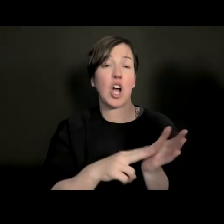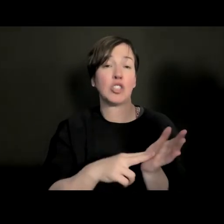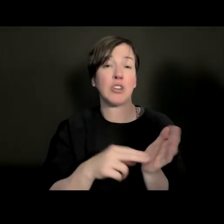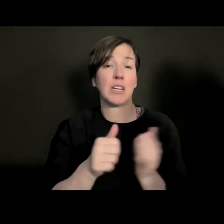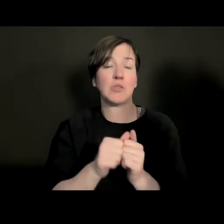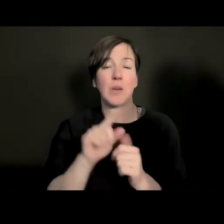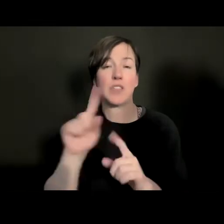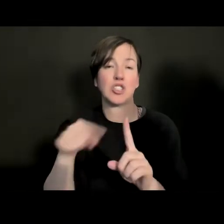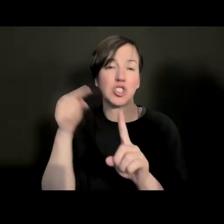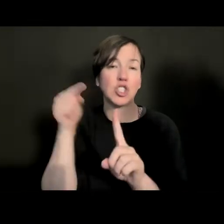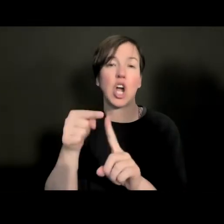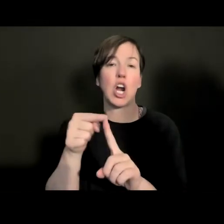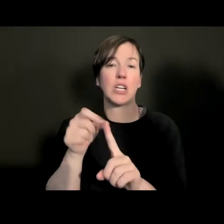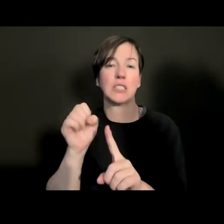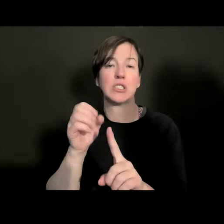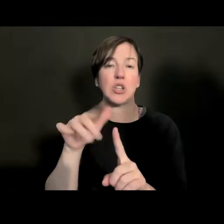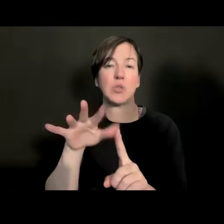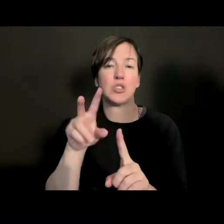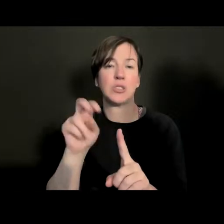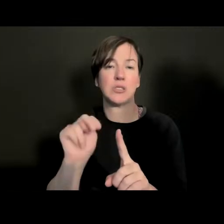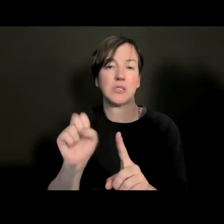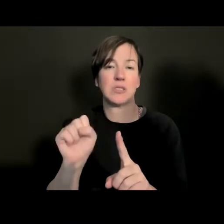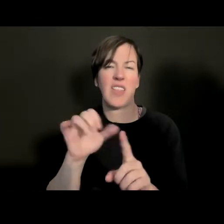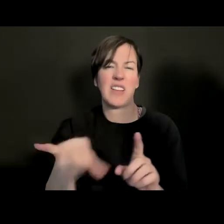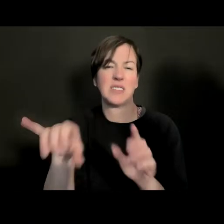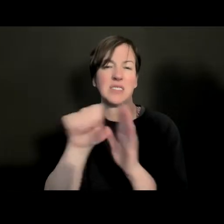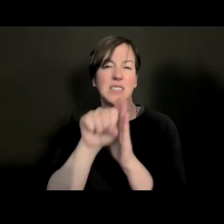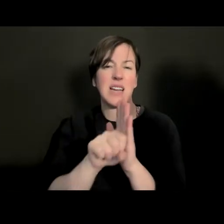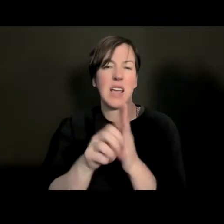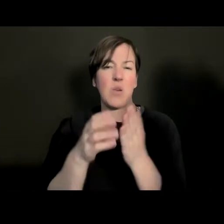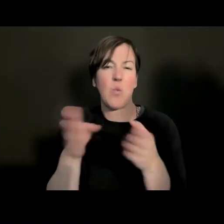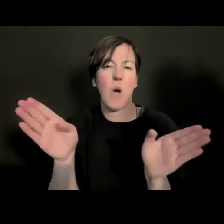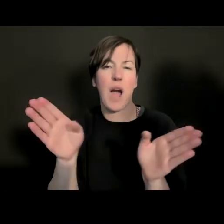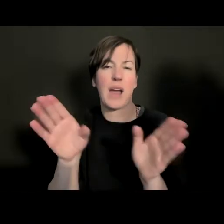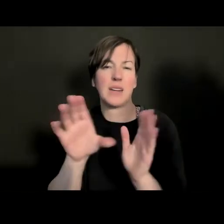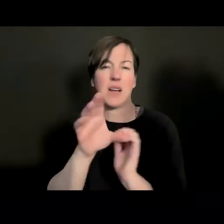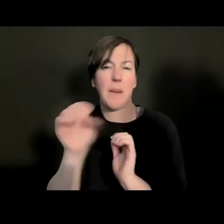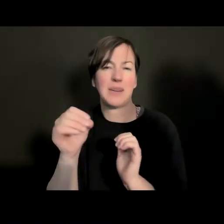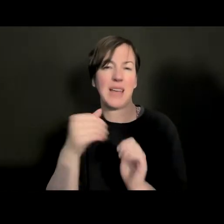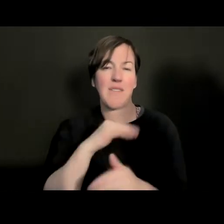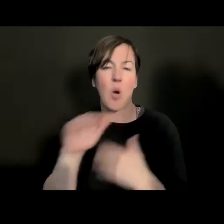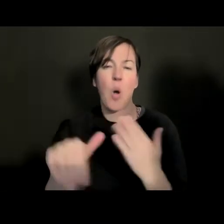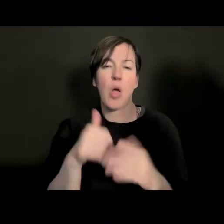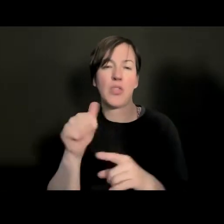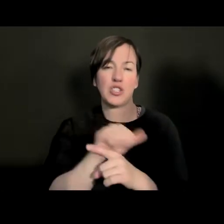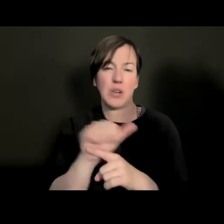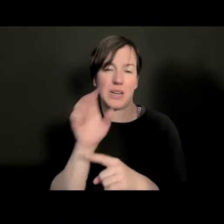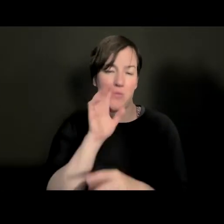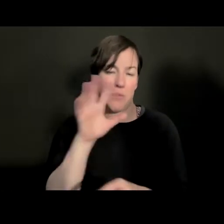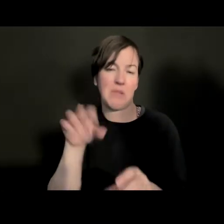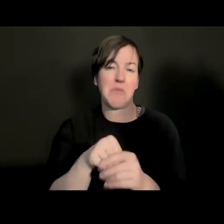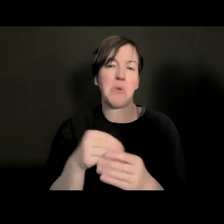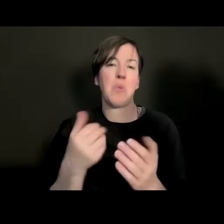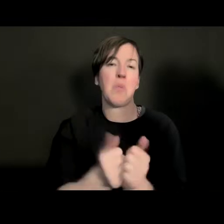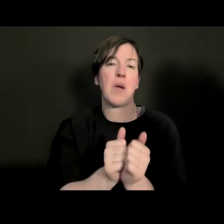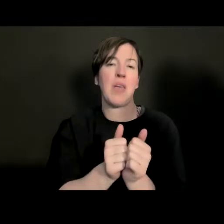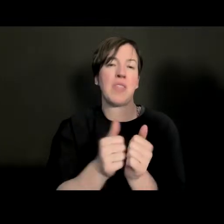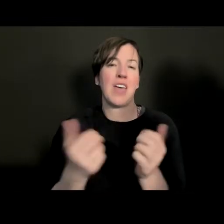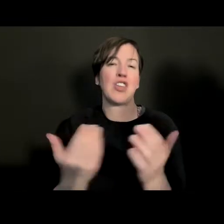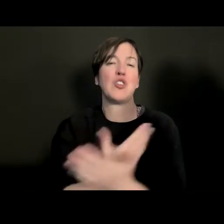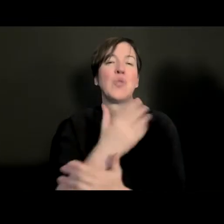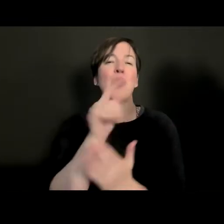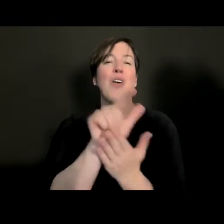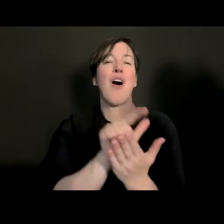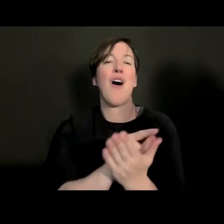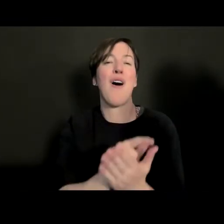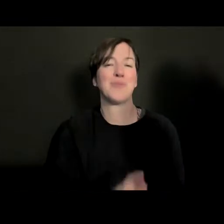Solutions, and they're a statewide company that has all the trainings, and they'll have this with this new law. Okay. So